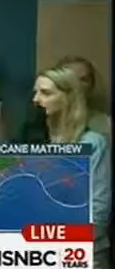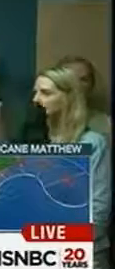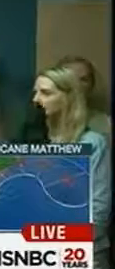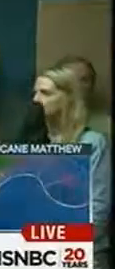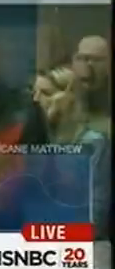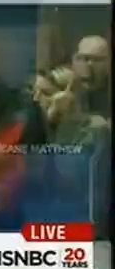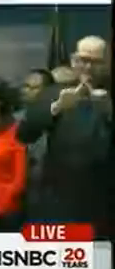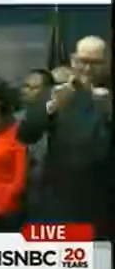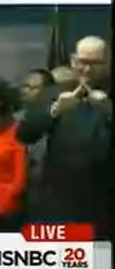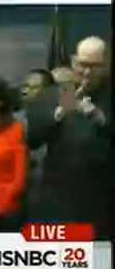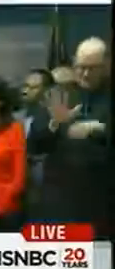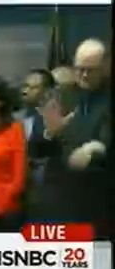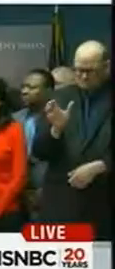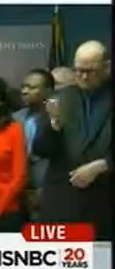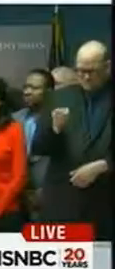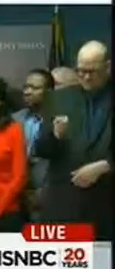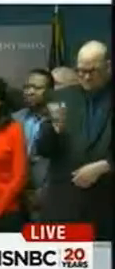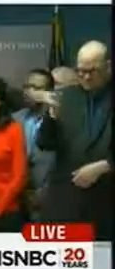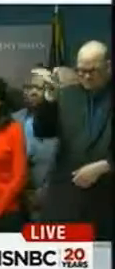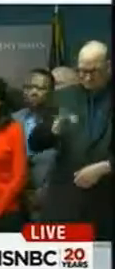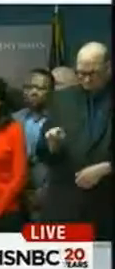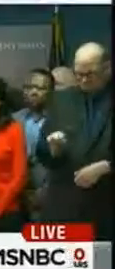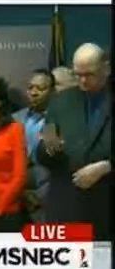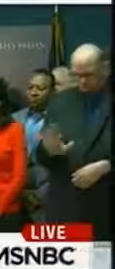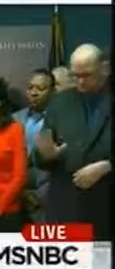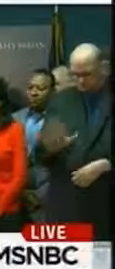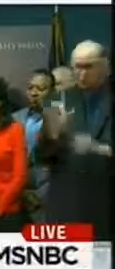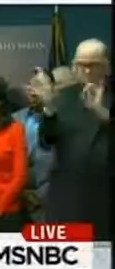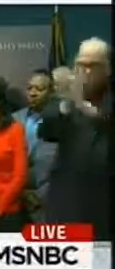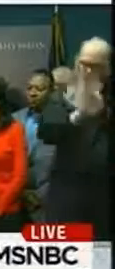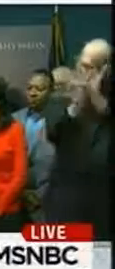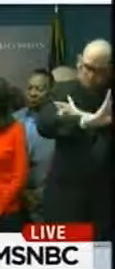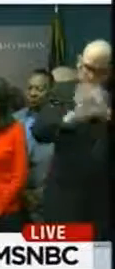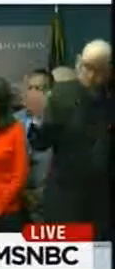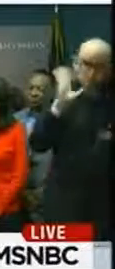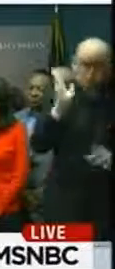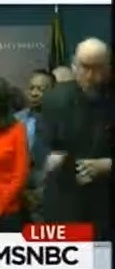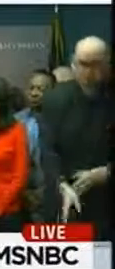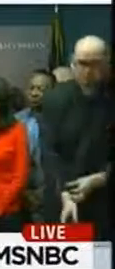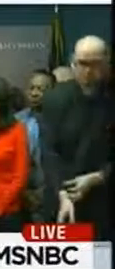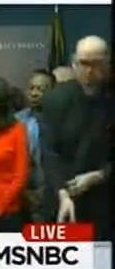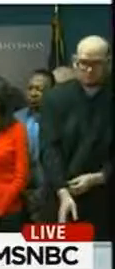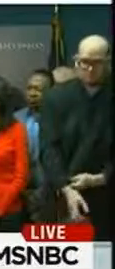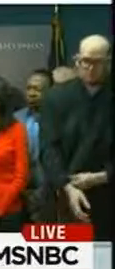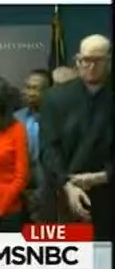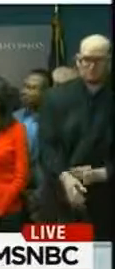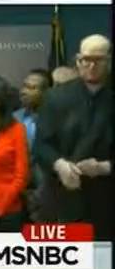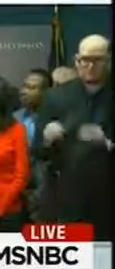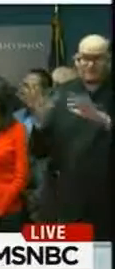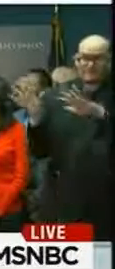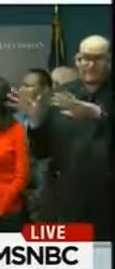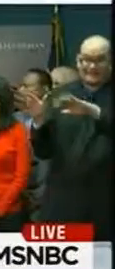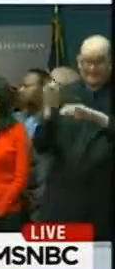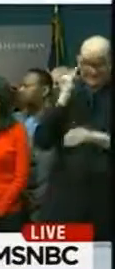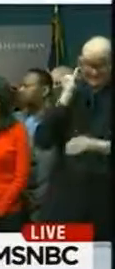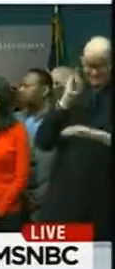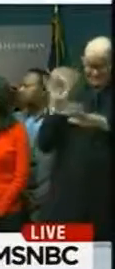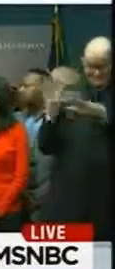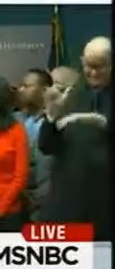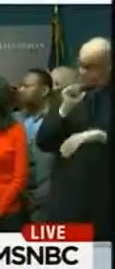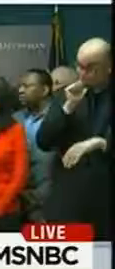evacuate now, you will likely become stranded. In addition to the surge threat, heavy rainfall is going to be an issue. For